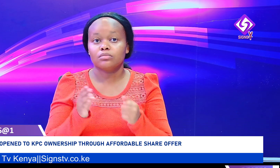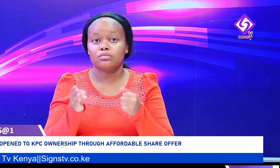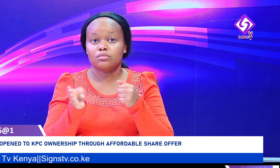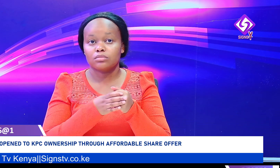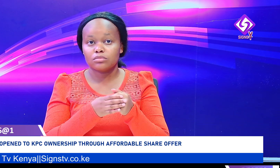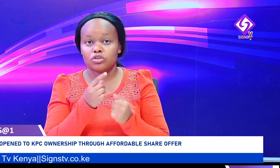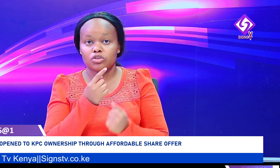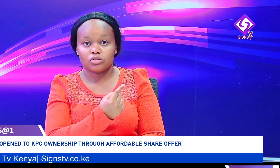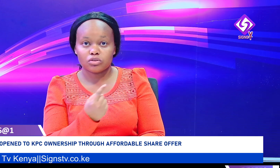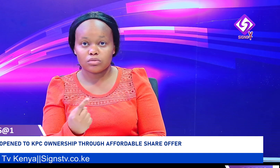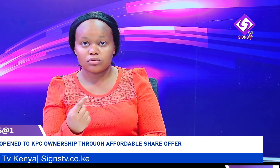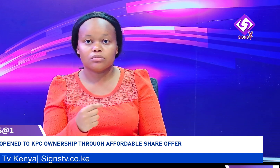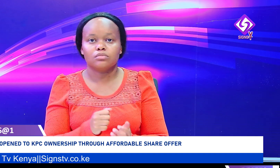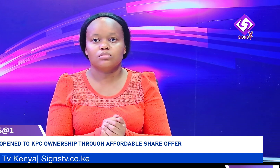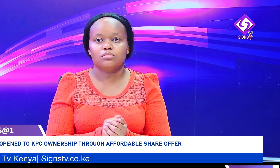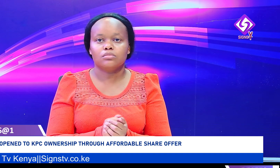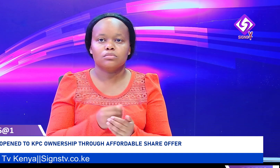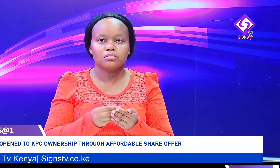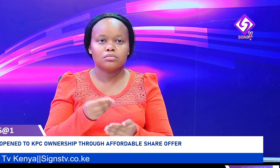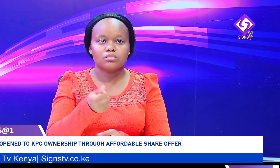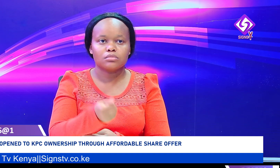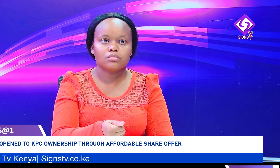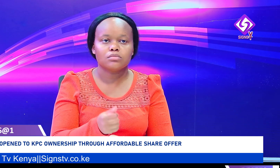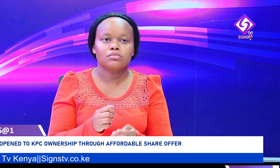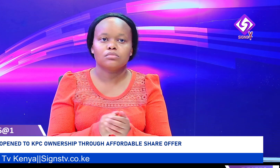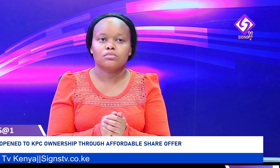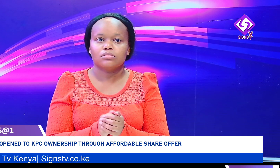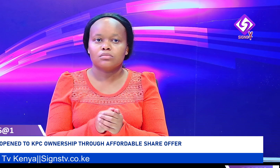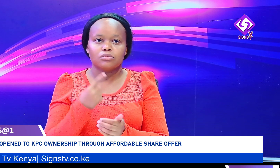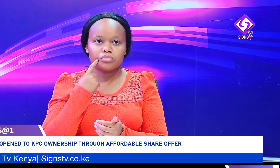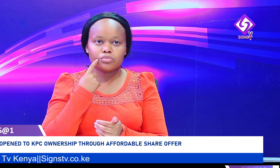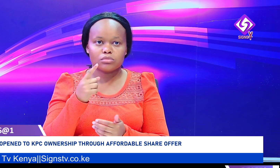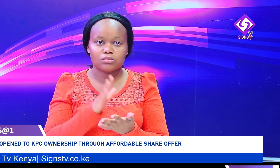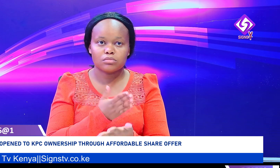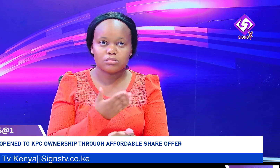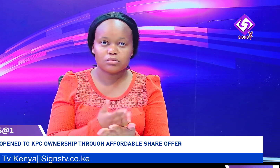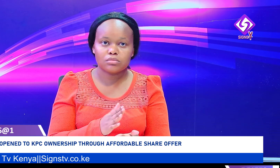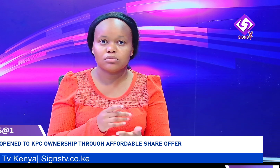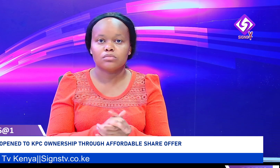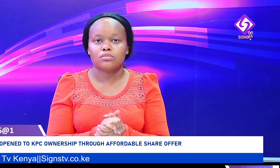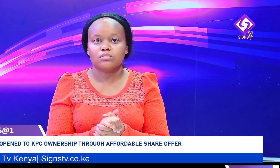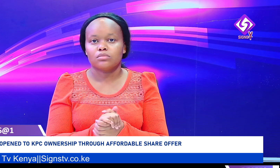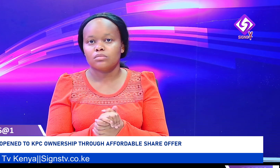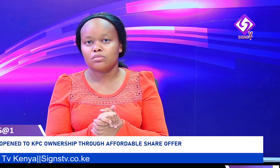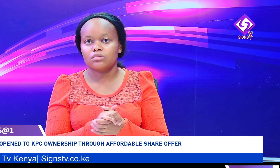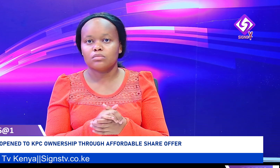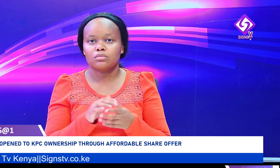memorandum indicate that shares are priced at 9 shillings each, with investors required to buy